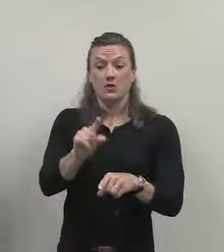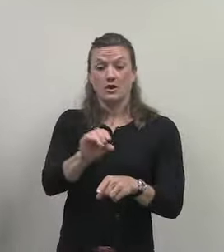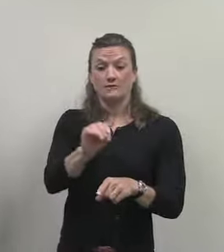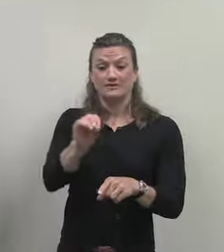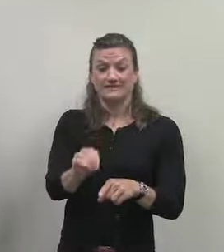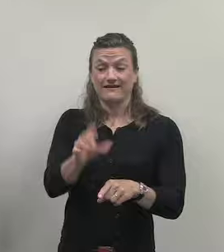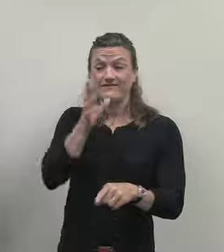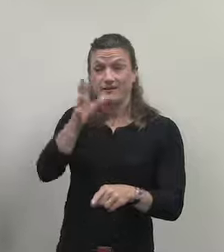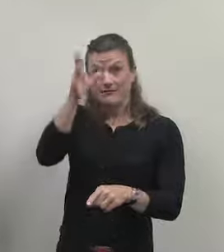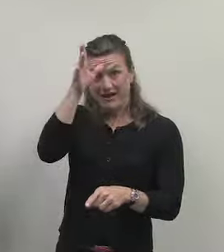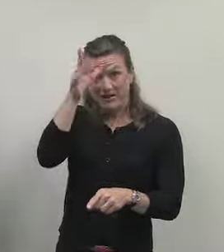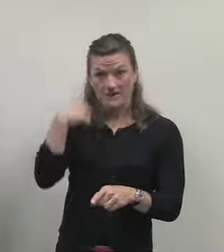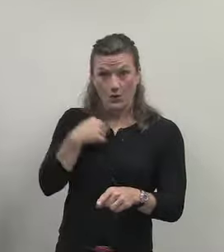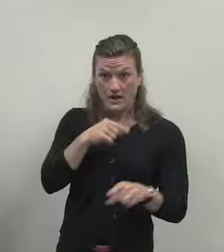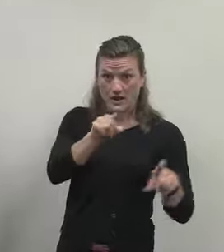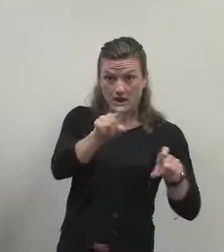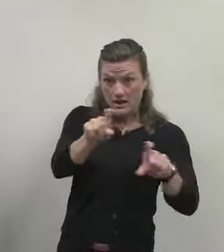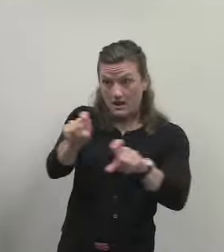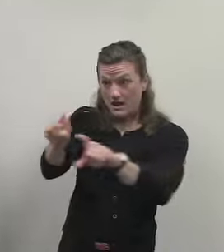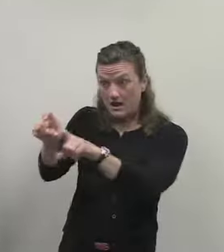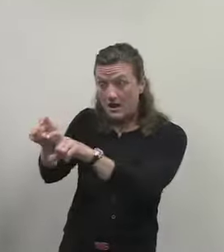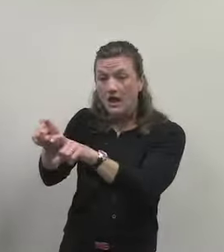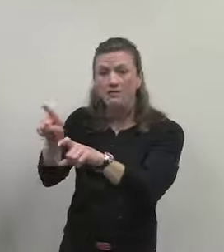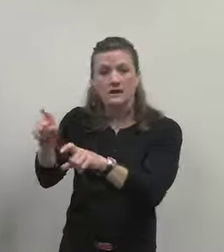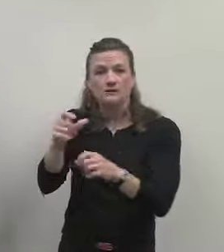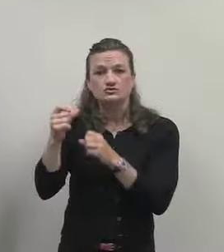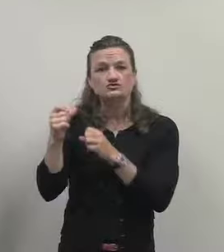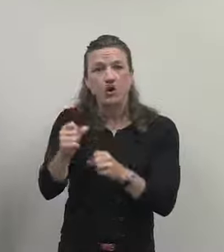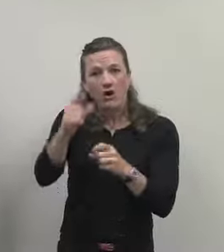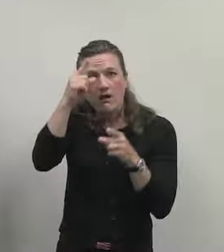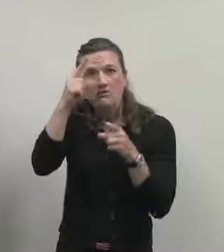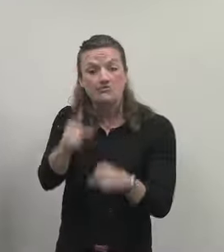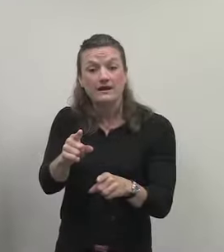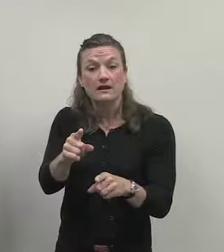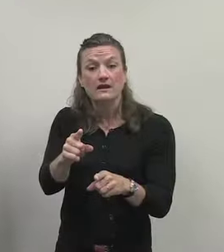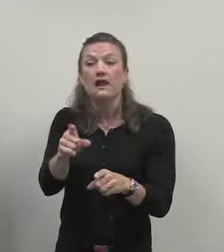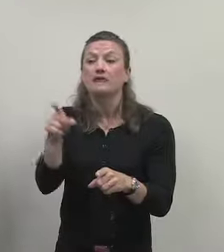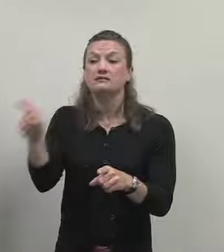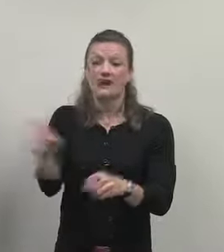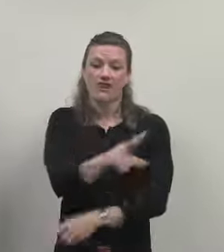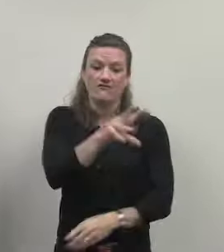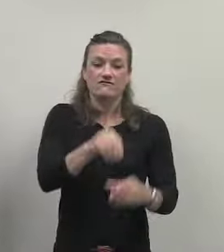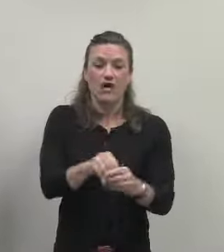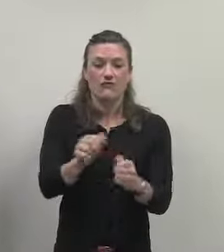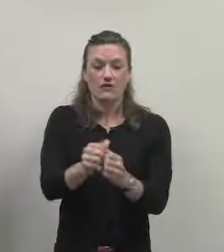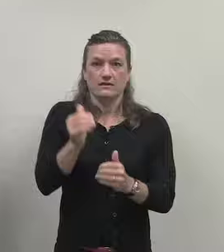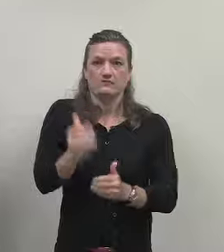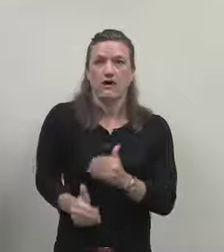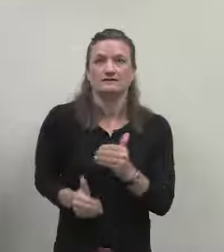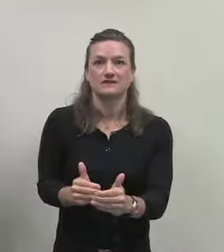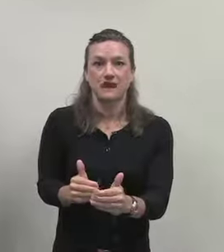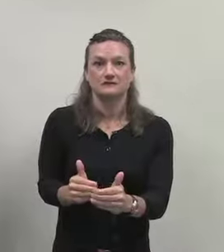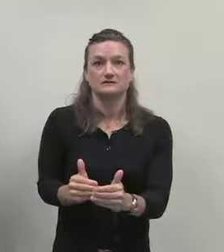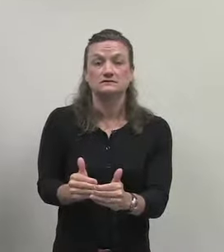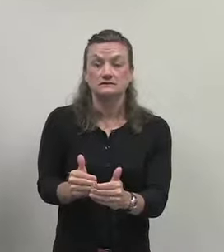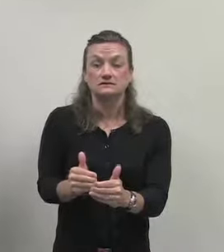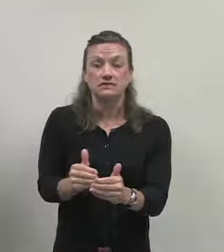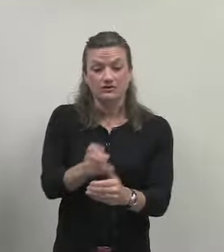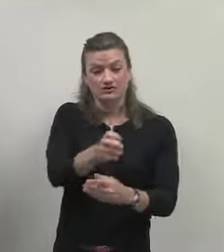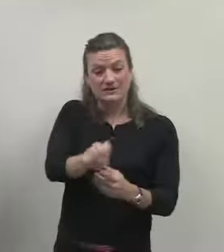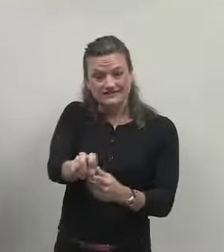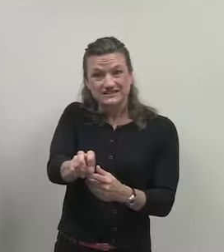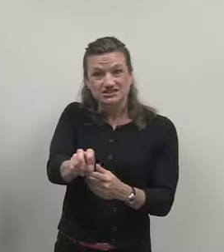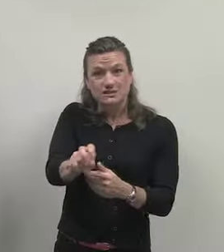100% of the parents that we surveyed strongly agreed that they have had an active role in the process of the